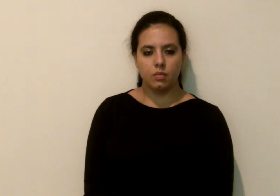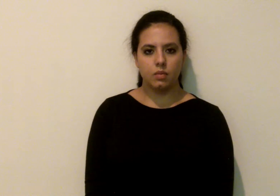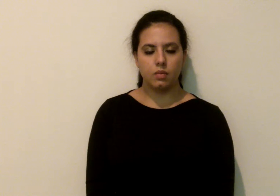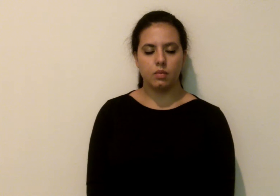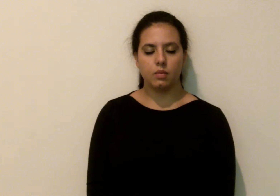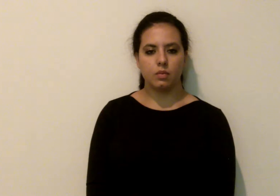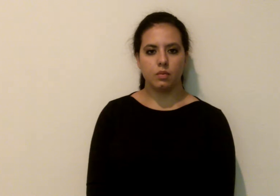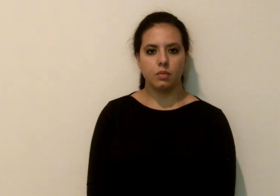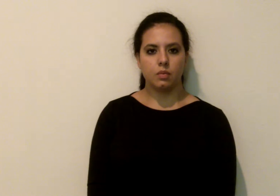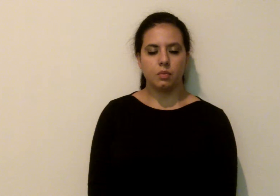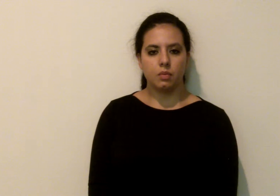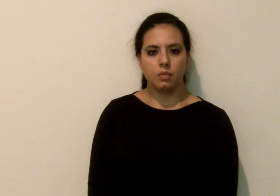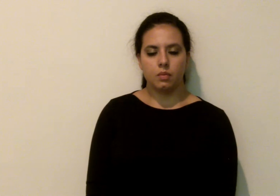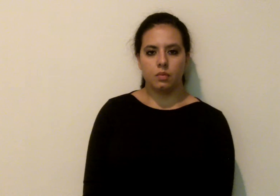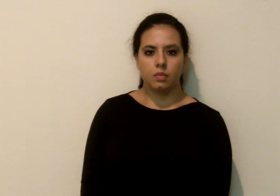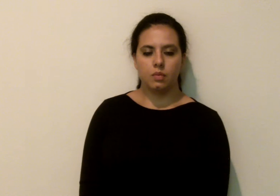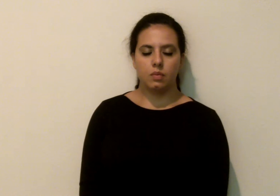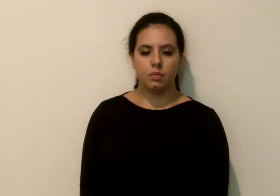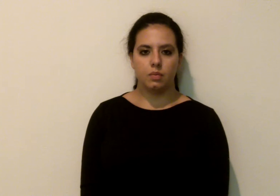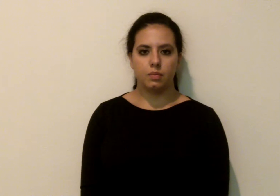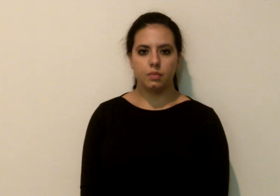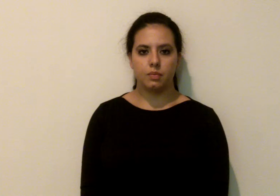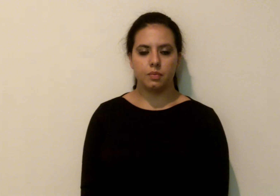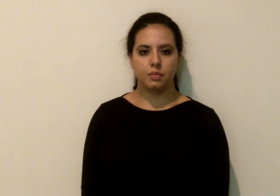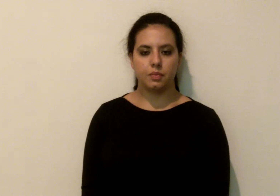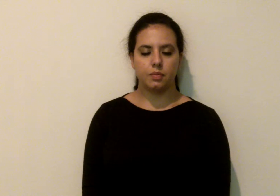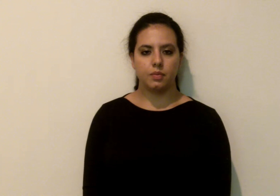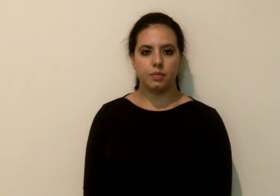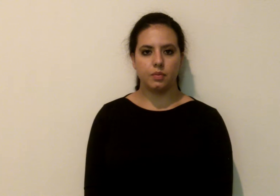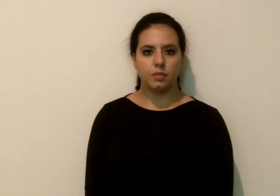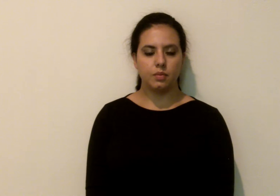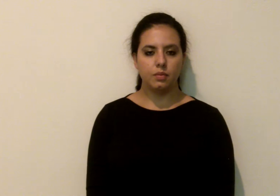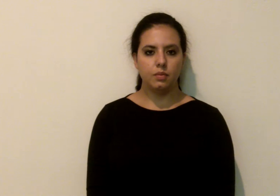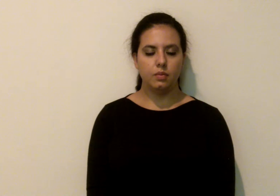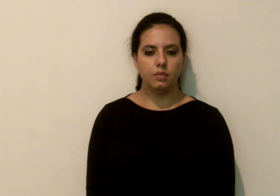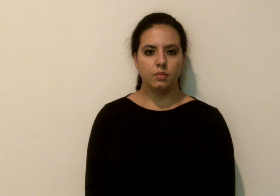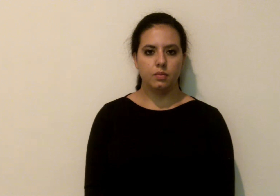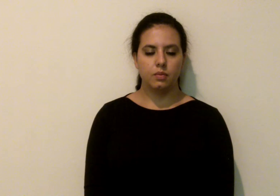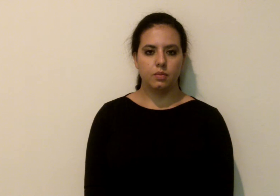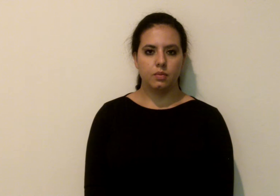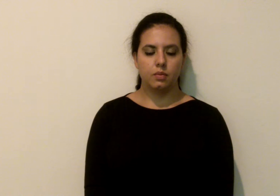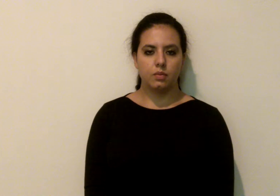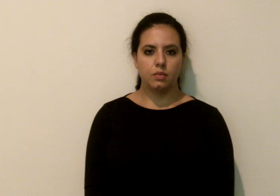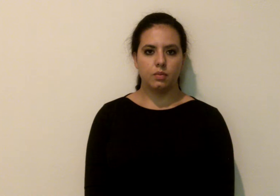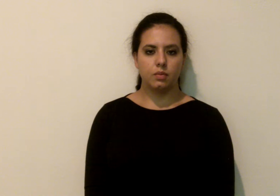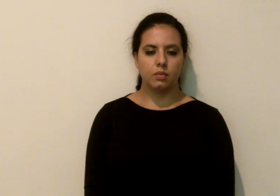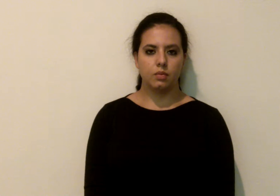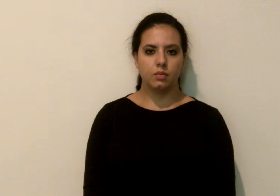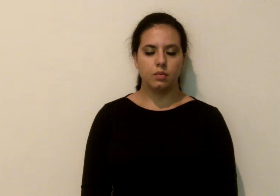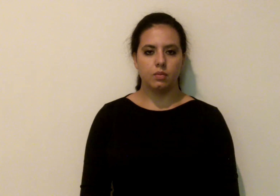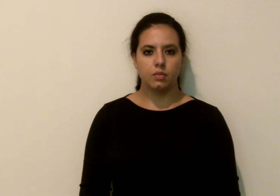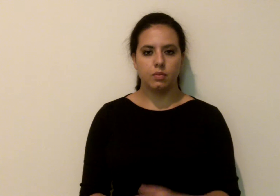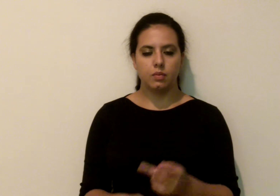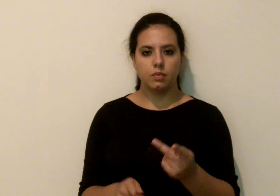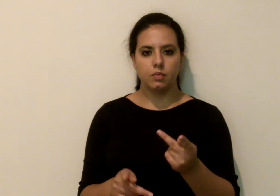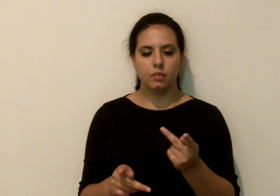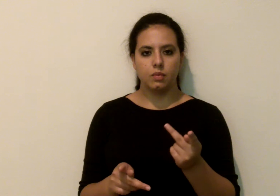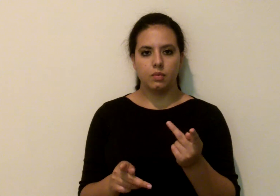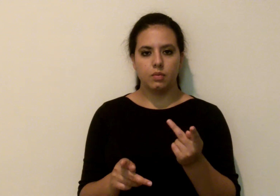here. So let's go. First off, math comes from the sign to figure, and you take